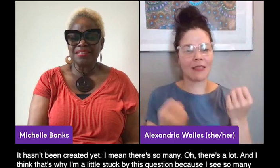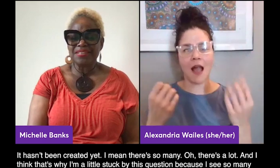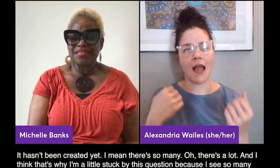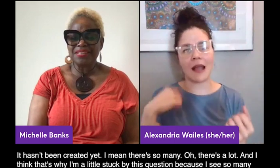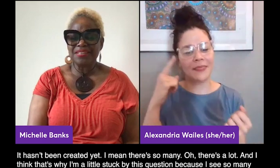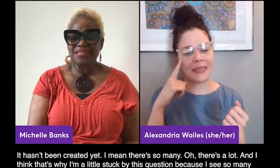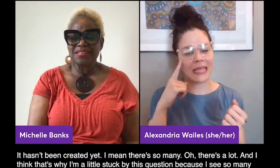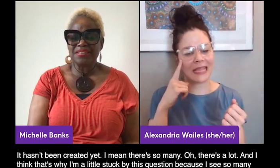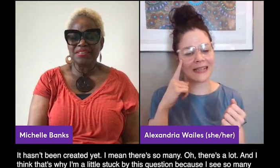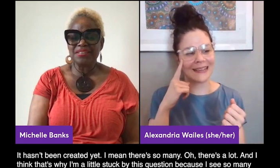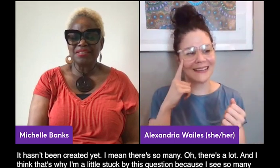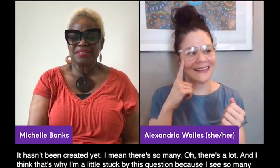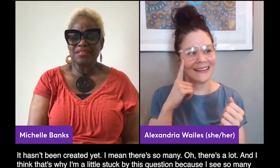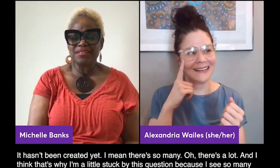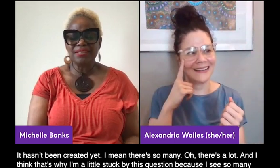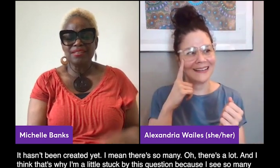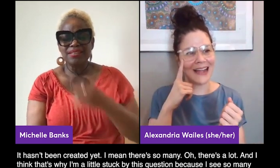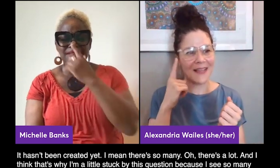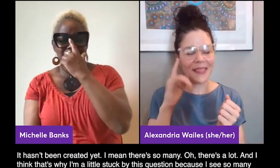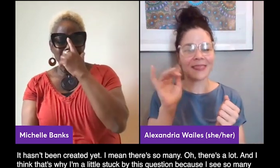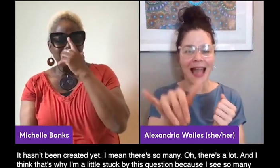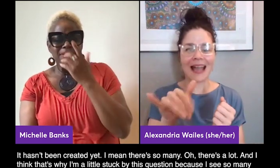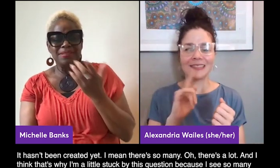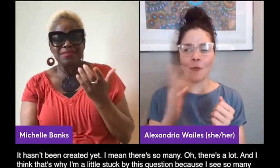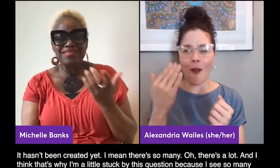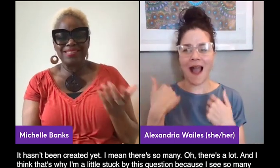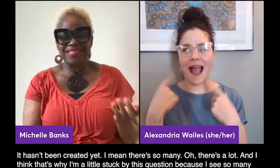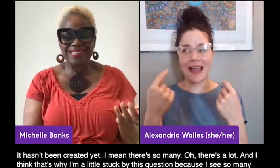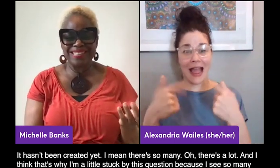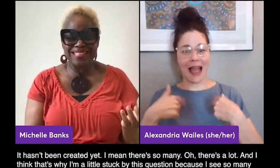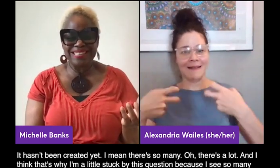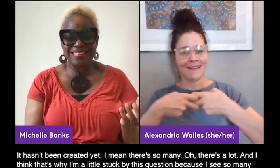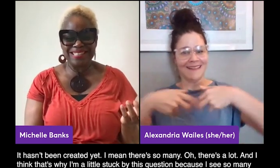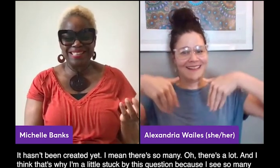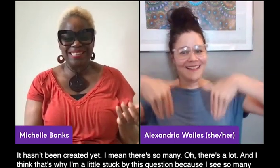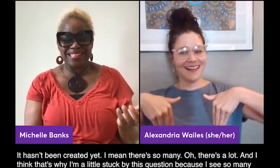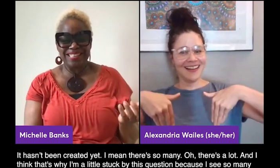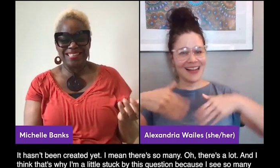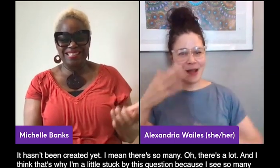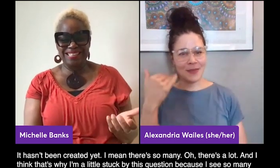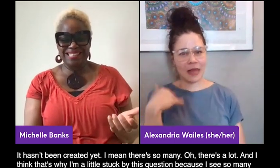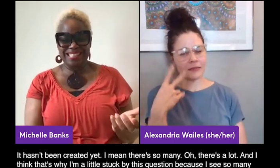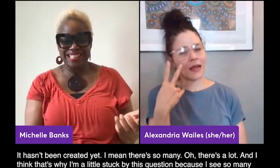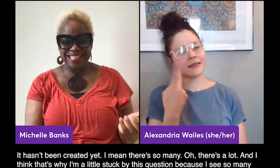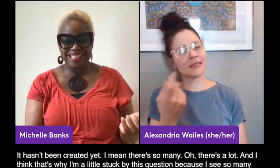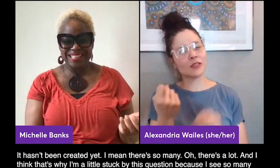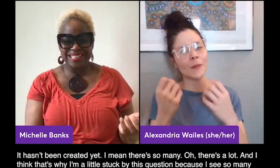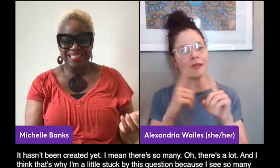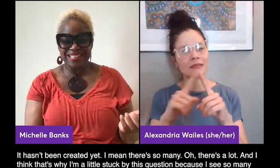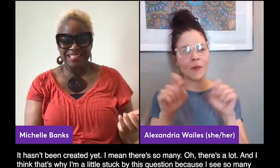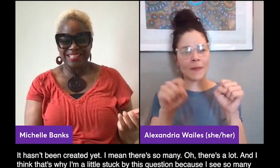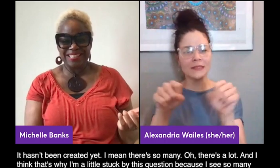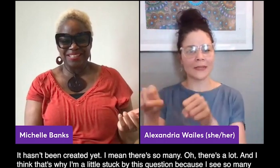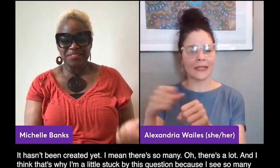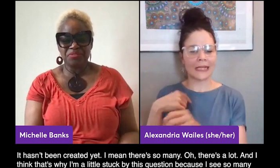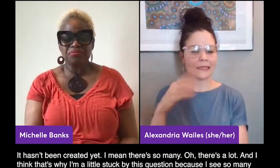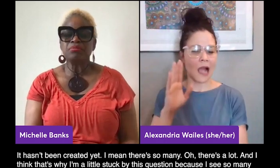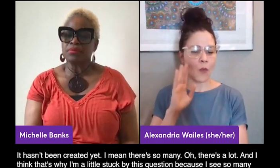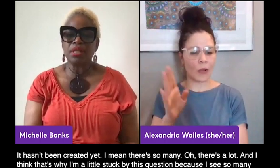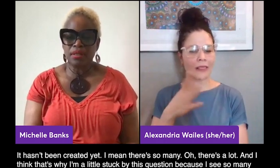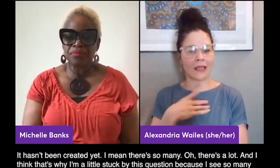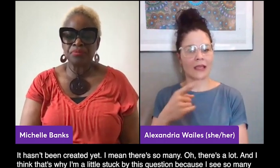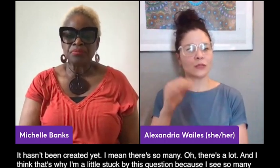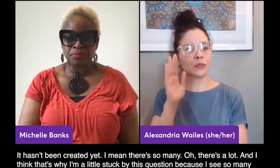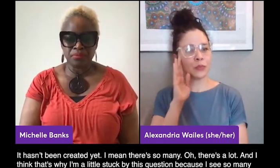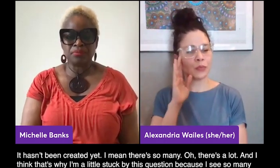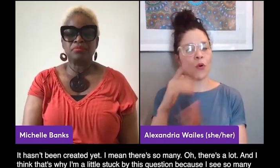Oh, there's a lot. And I think that's why I'm a little stuck by this question. Because I see so many possibilities that I would like